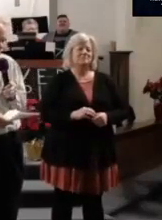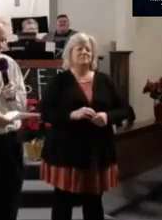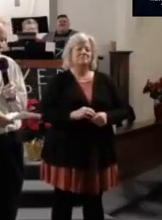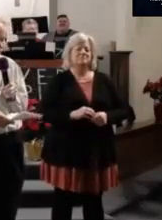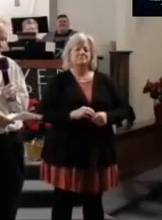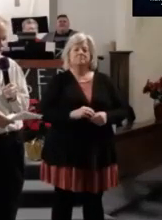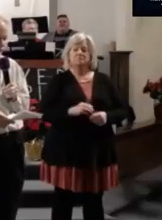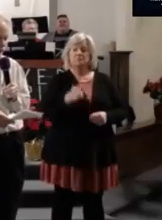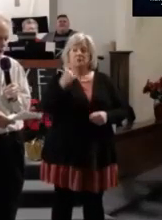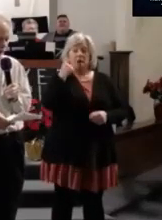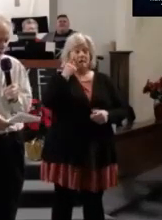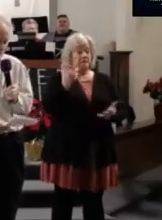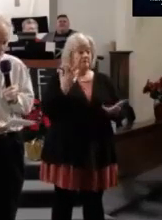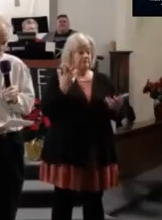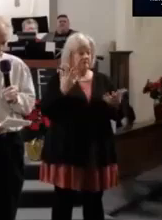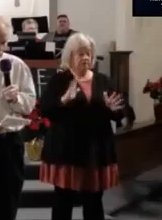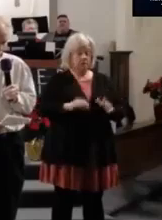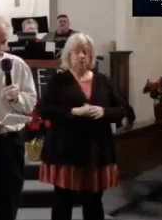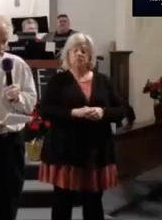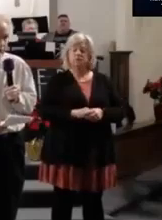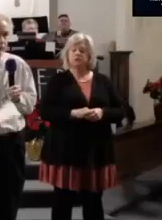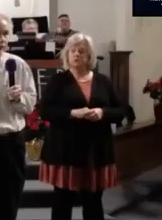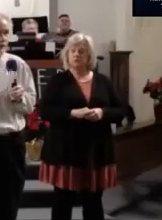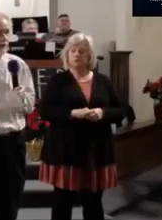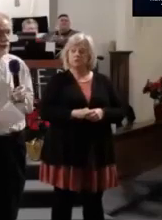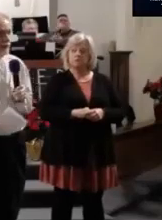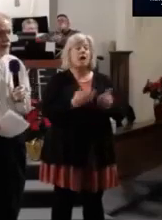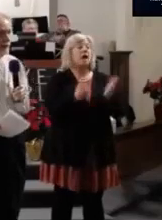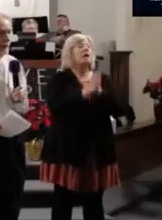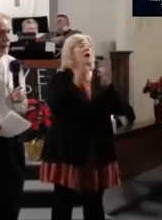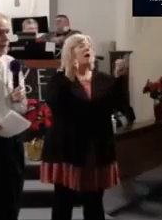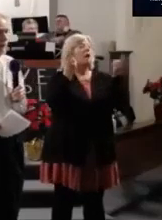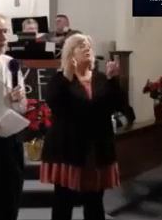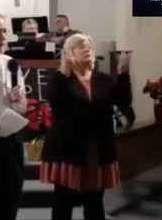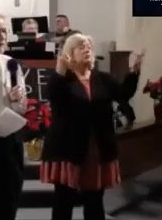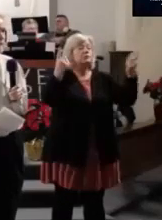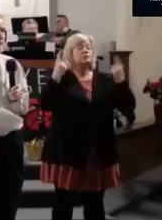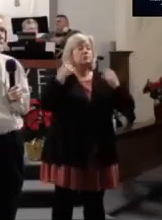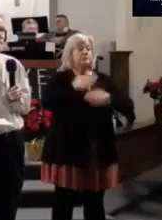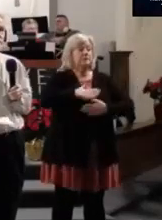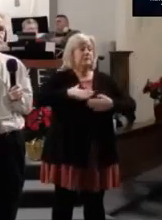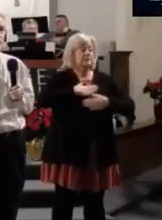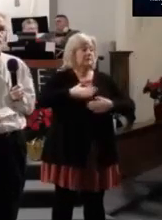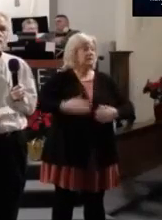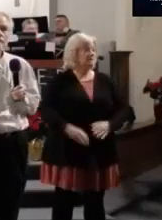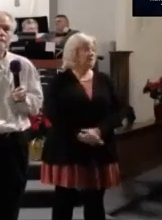I think that's all I've got going on here. So I'm going to ask the ushers if they'll come down for the offering.